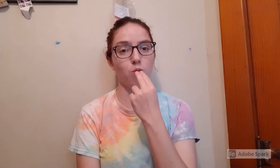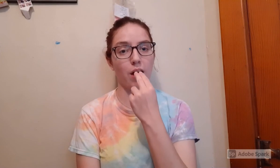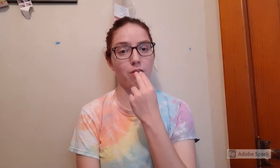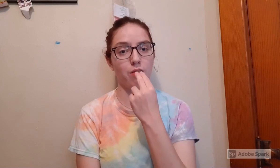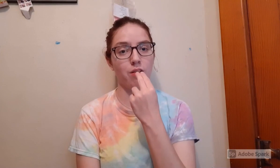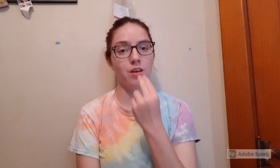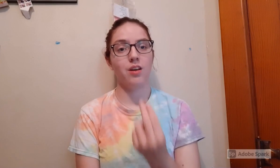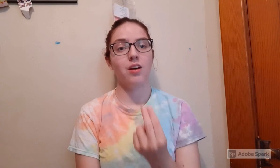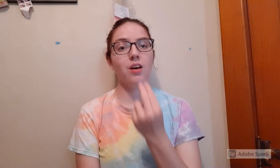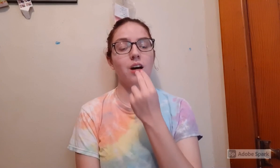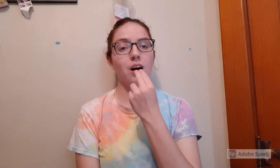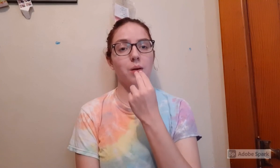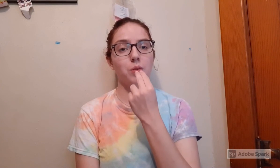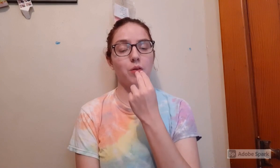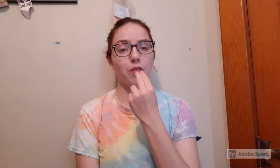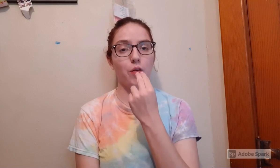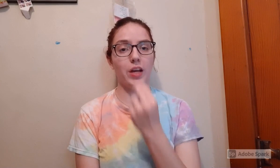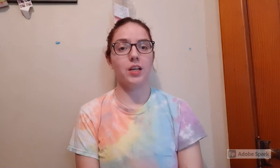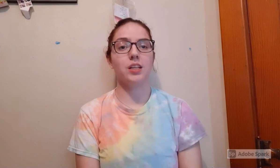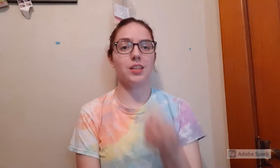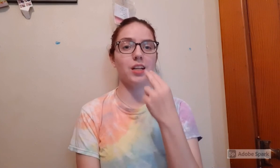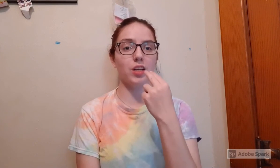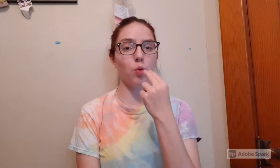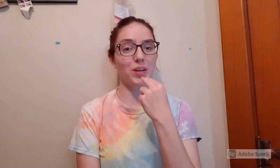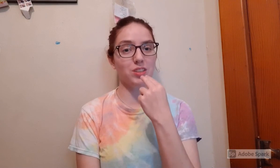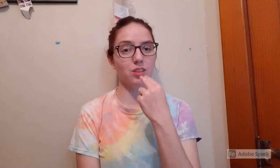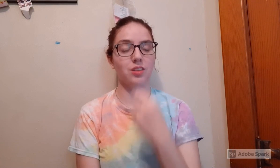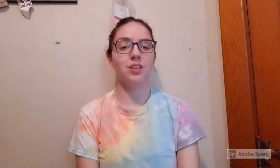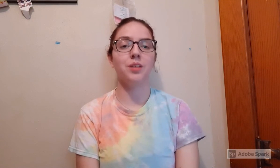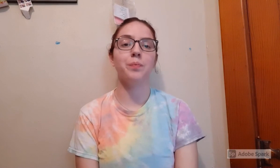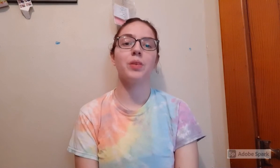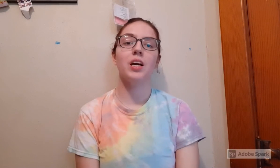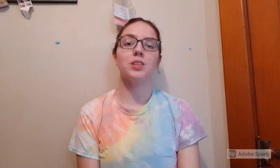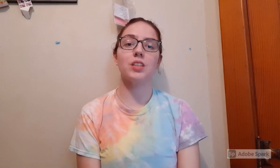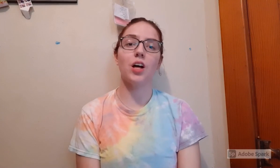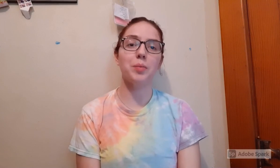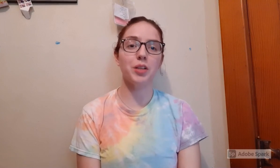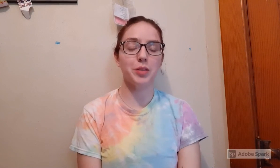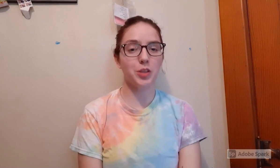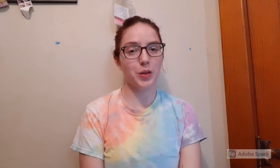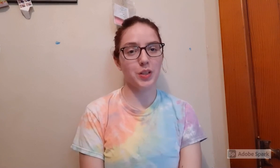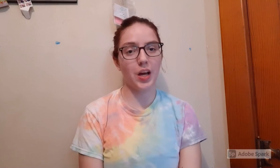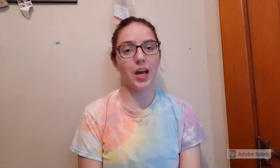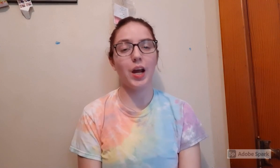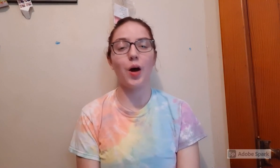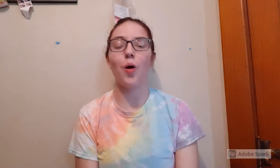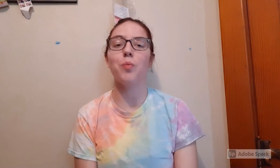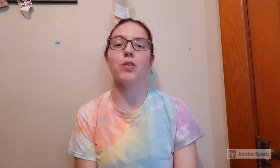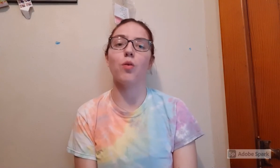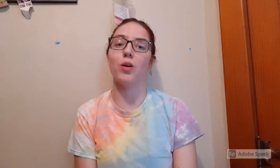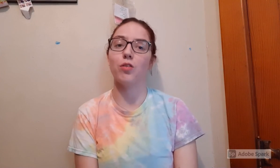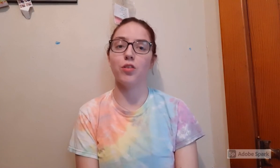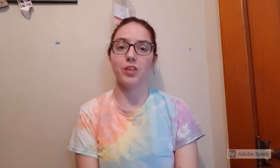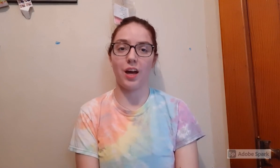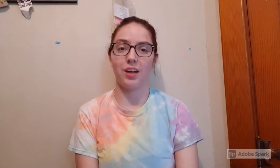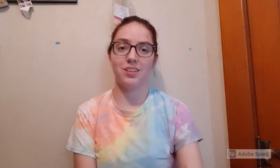ref, the referee. It's kind of like a whistle. So that's all I'm going to be showing you today, and I hope you have a wonderful day.